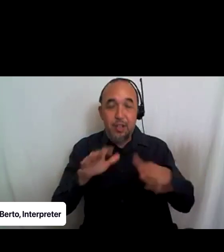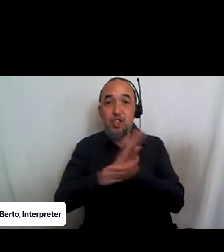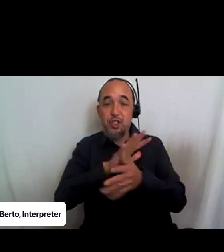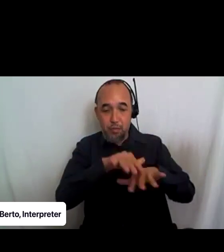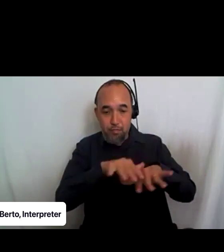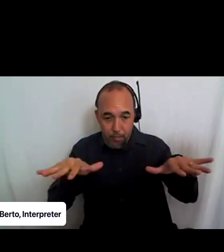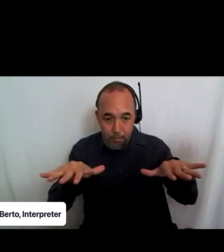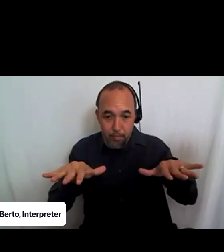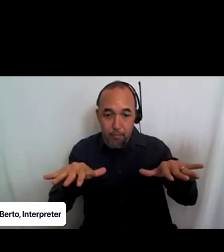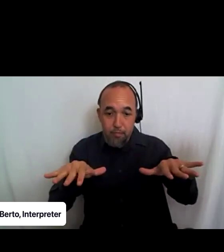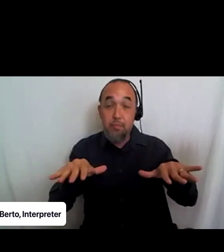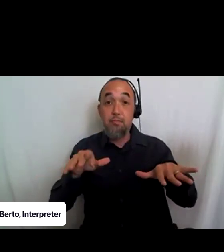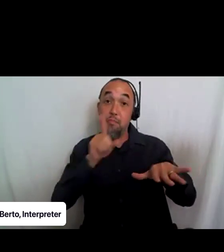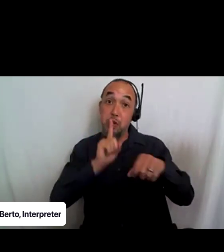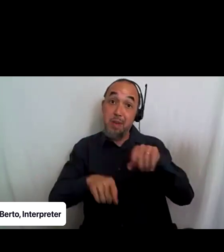Perfect.